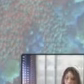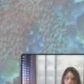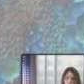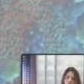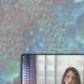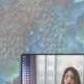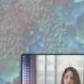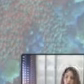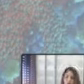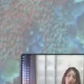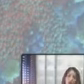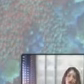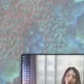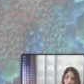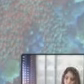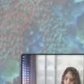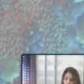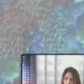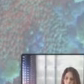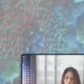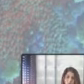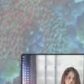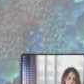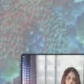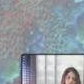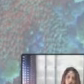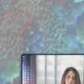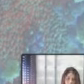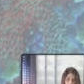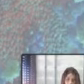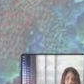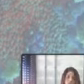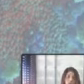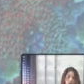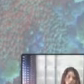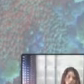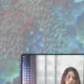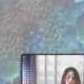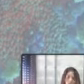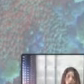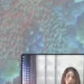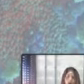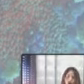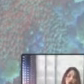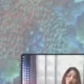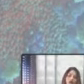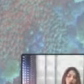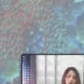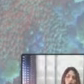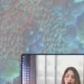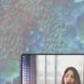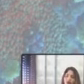to represent the best interests of the people to change our sentence that and one of